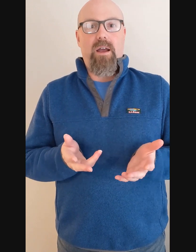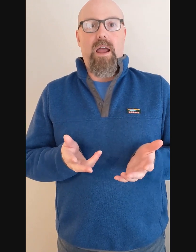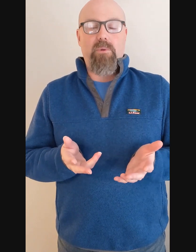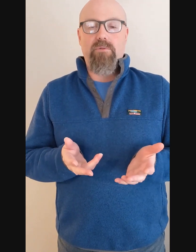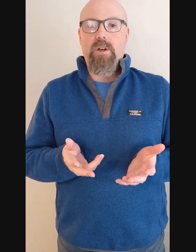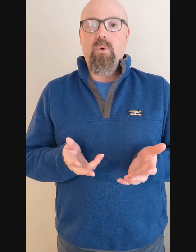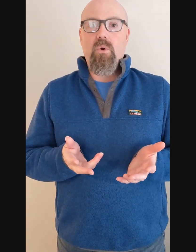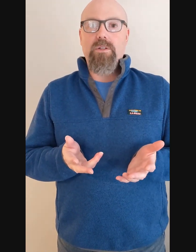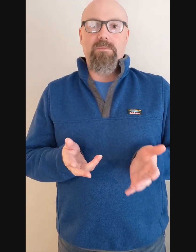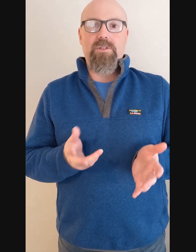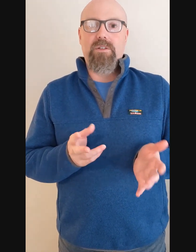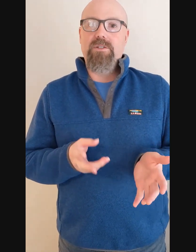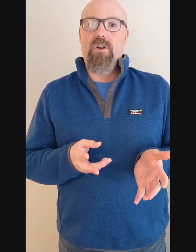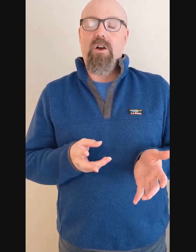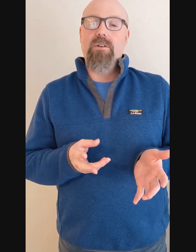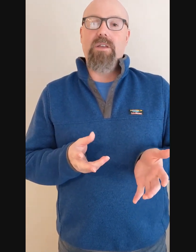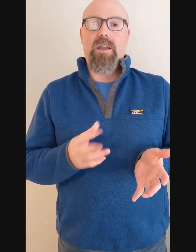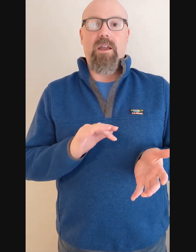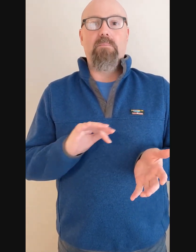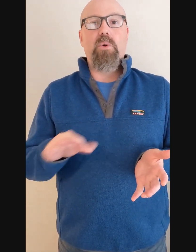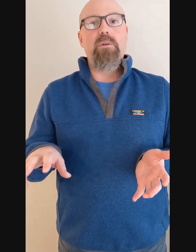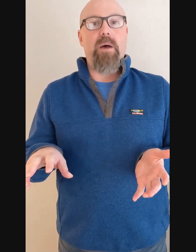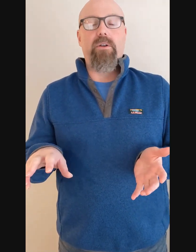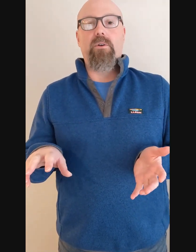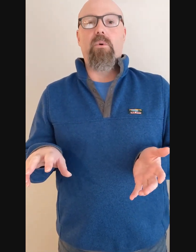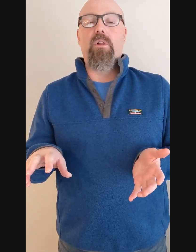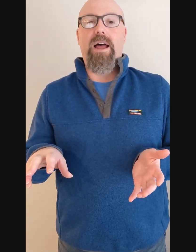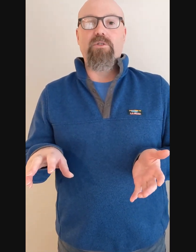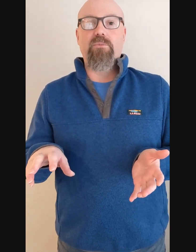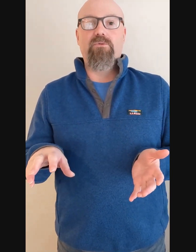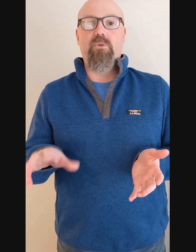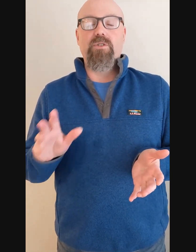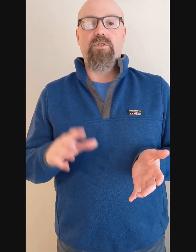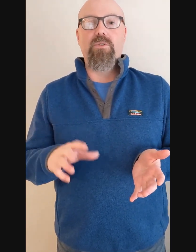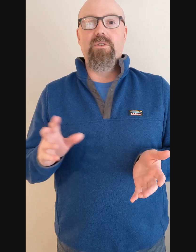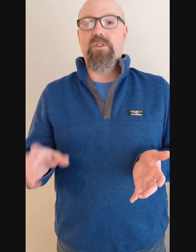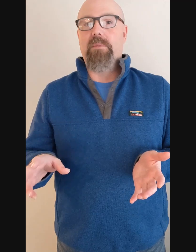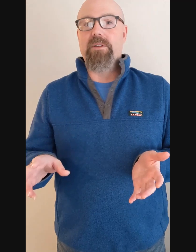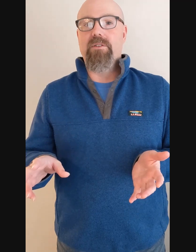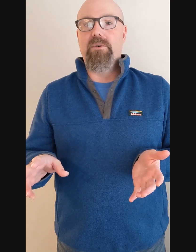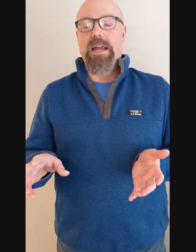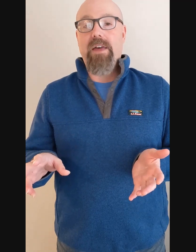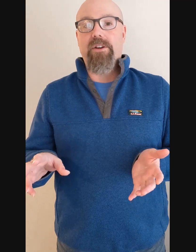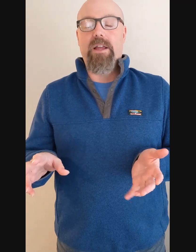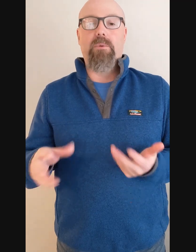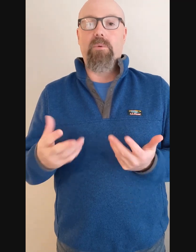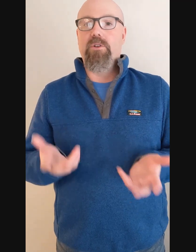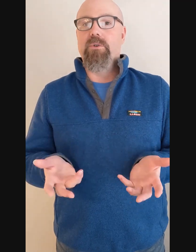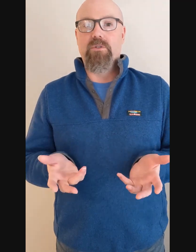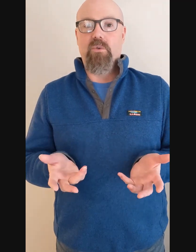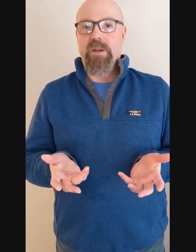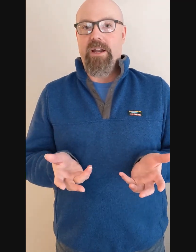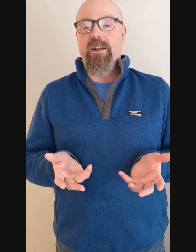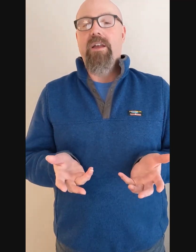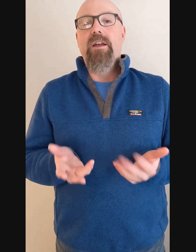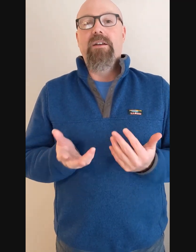I would record some silly songs and put them out in Google Classroom for students and families to do together, like we would do in school meeting.